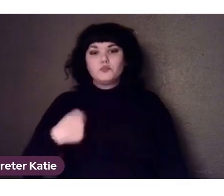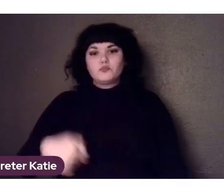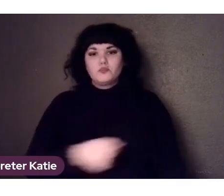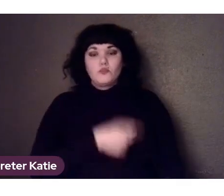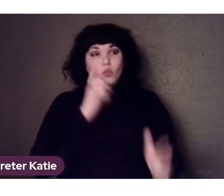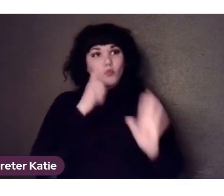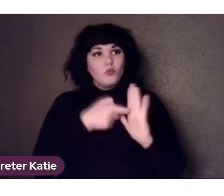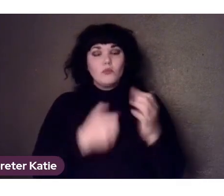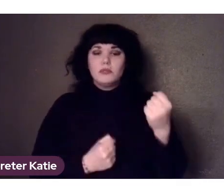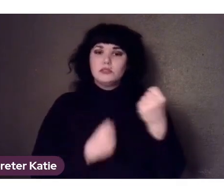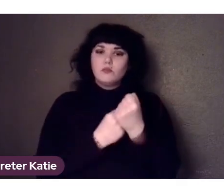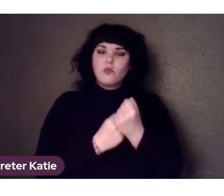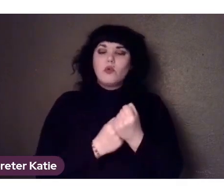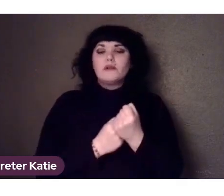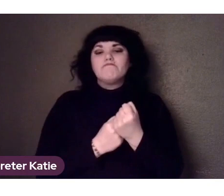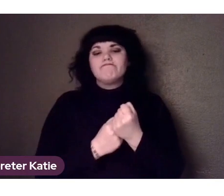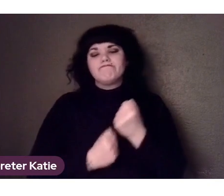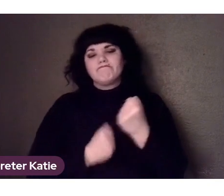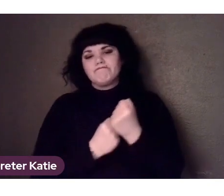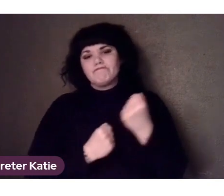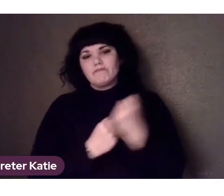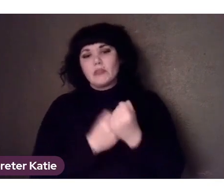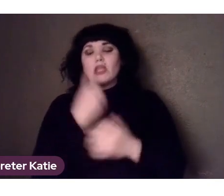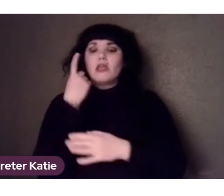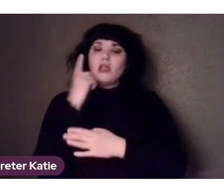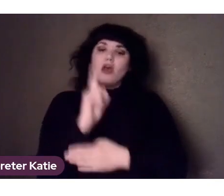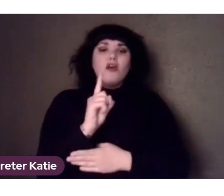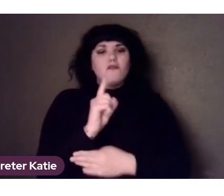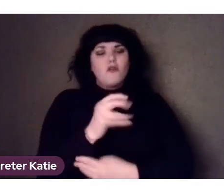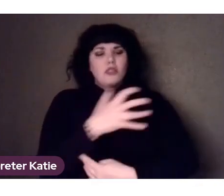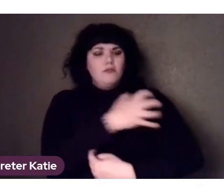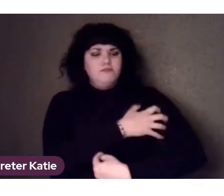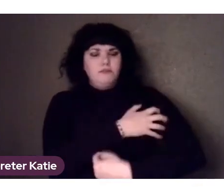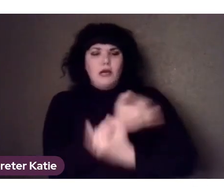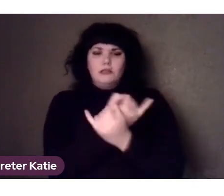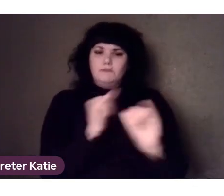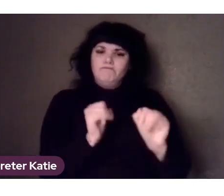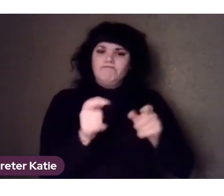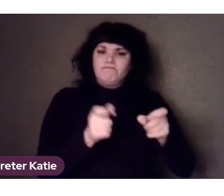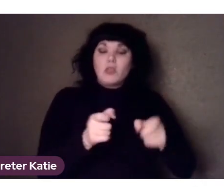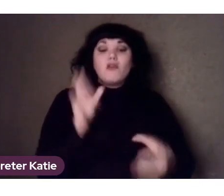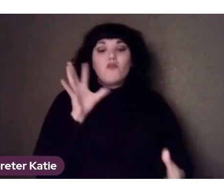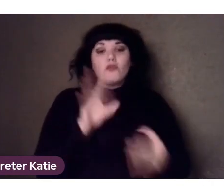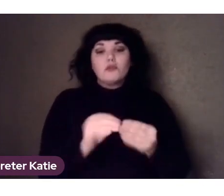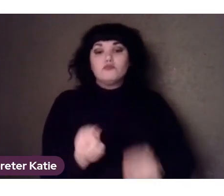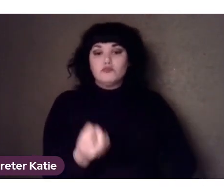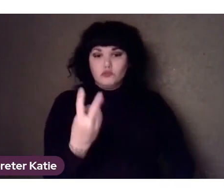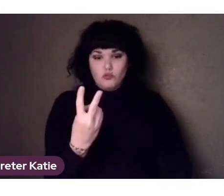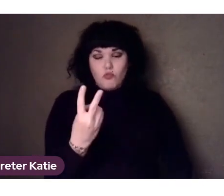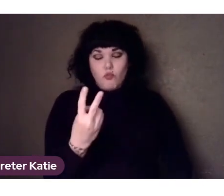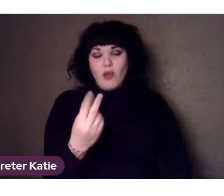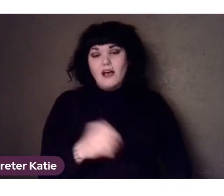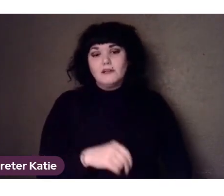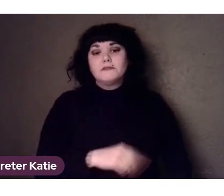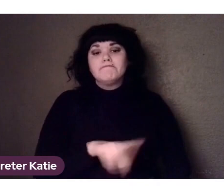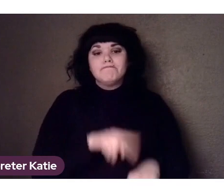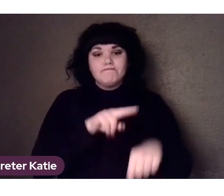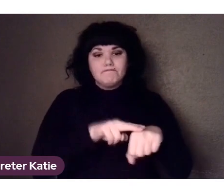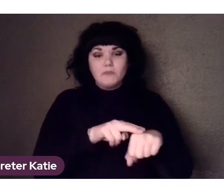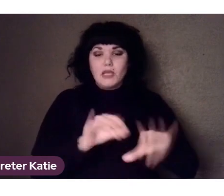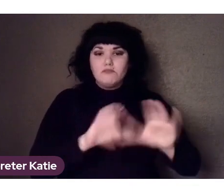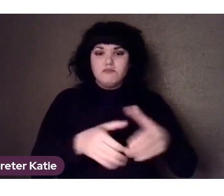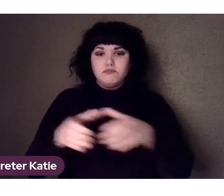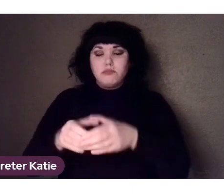support, and advocate for the sovereignty of Michigan's 12 federally recognized Indian nations, for the historically Indigenous communities